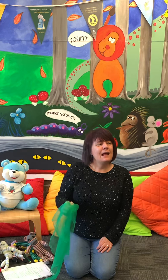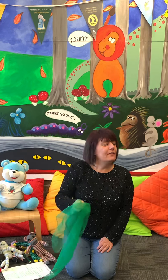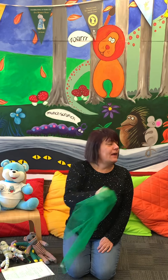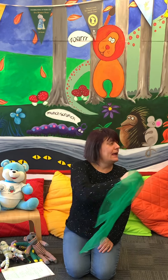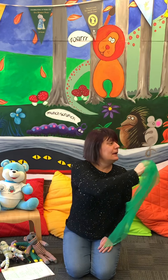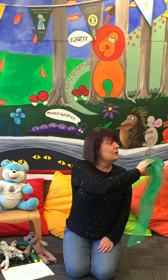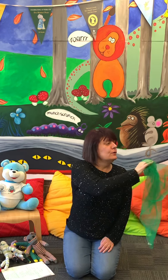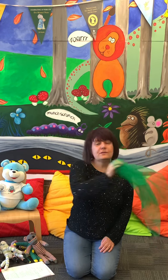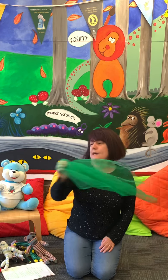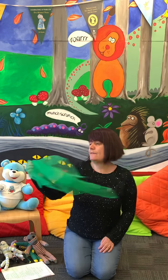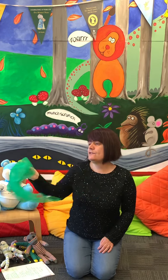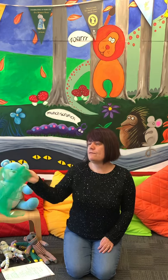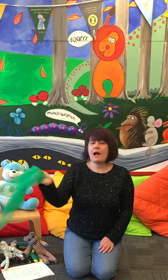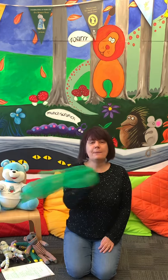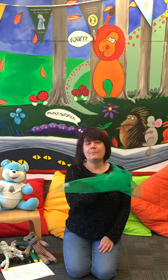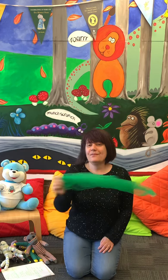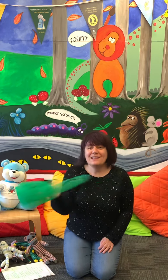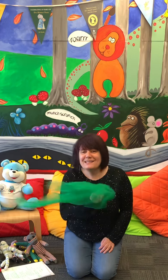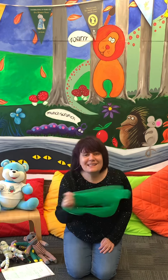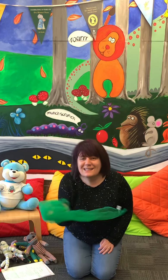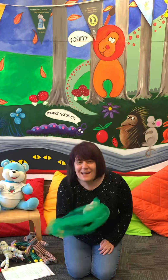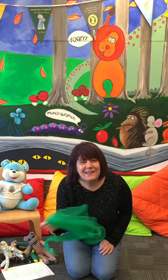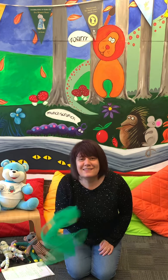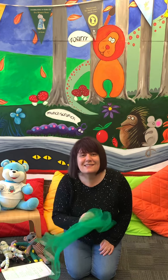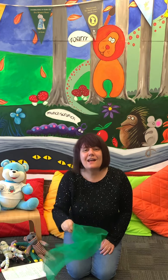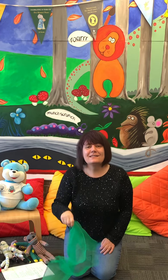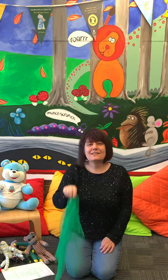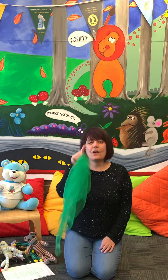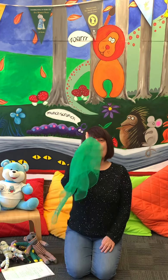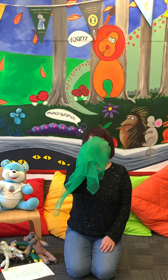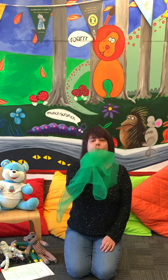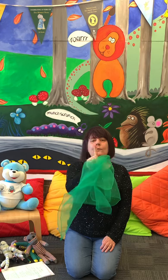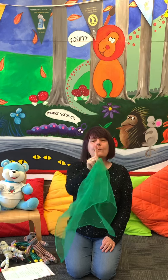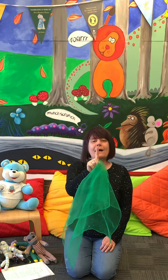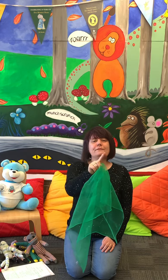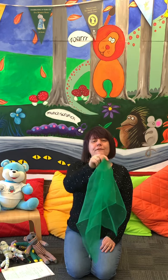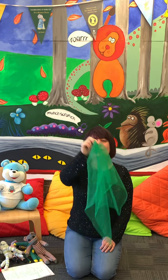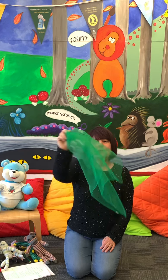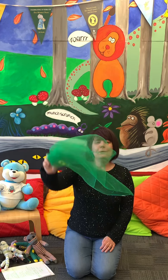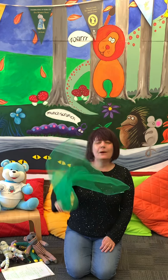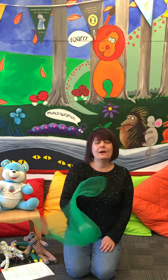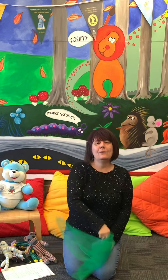They looked left and right, but they didn't like the sight, so one man flew away.